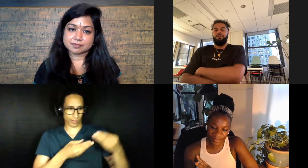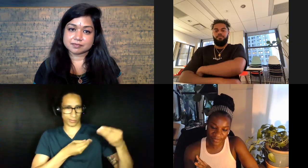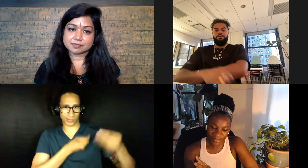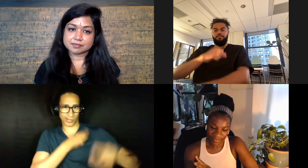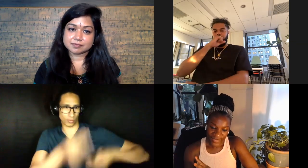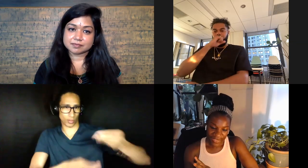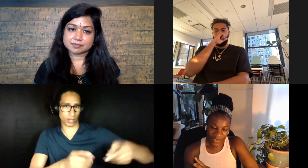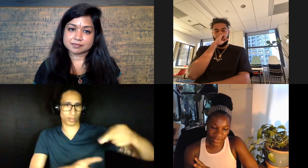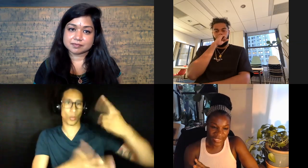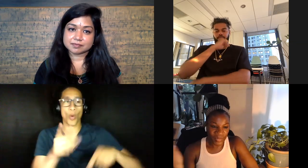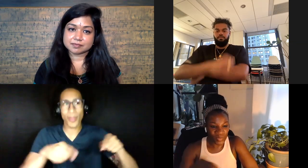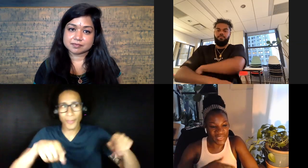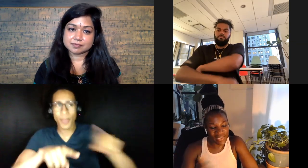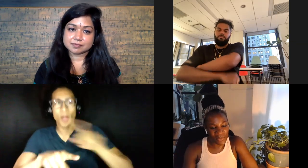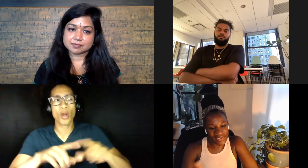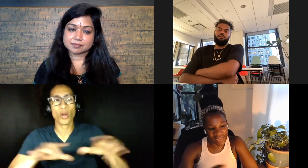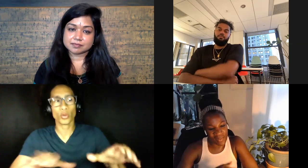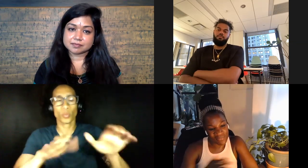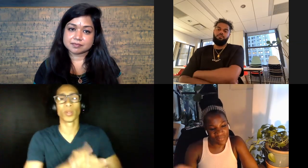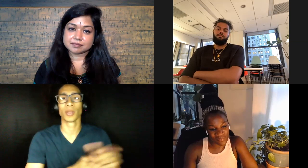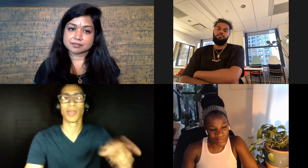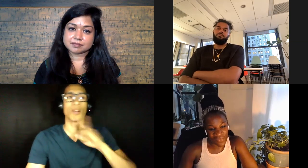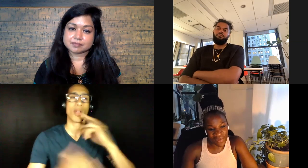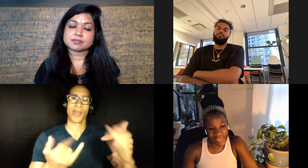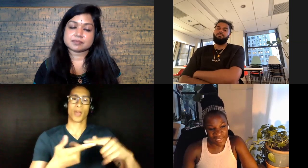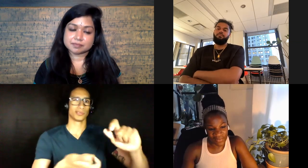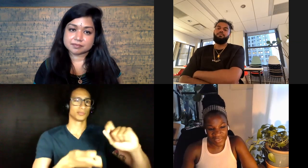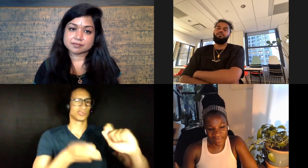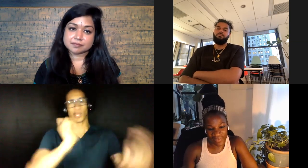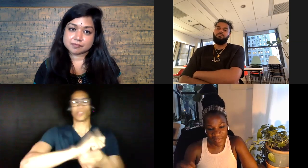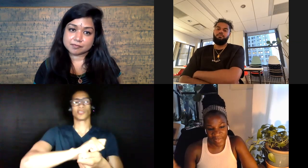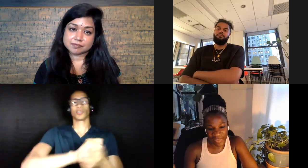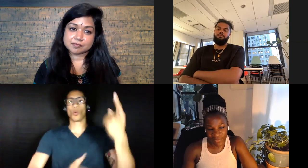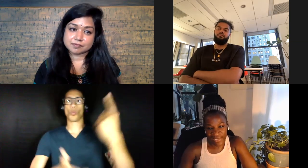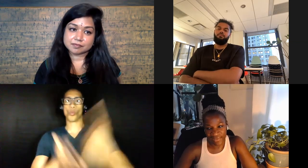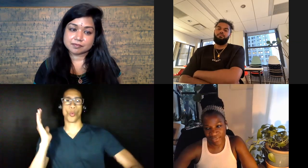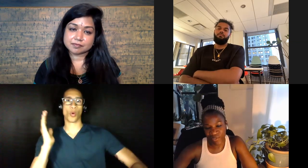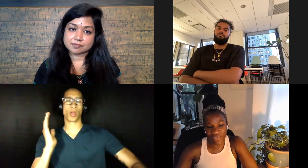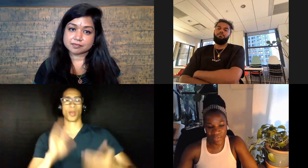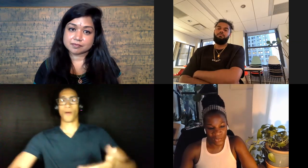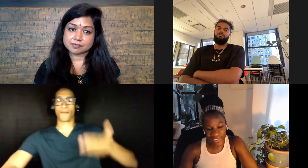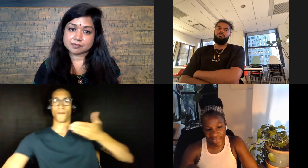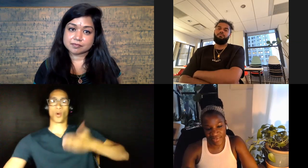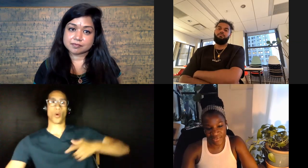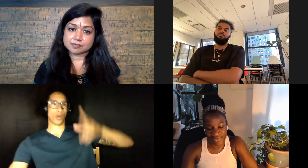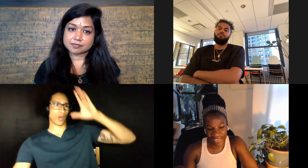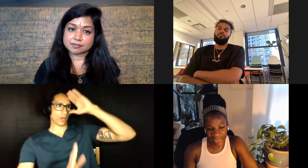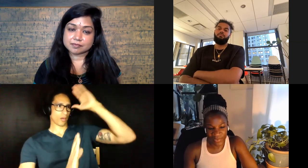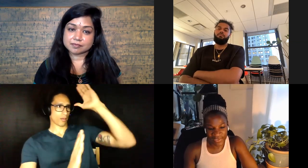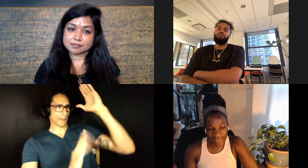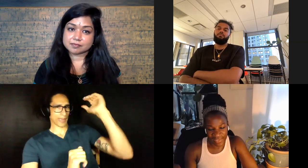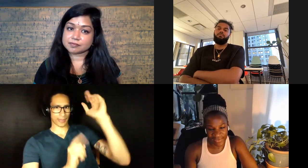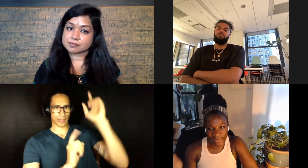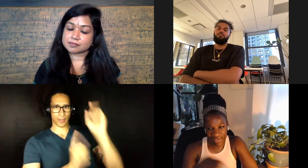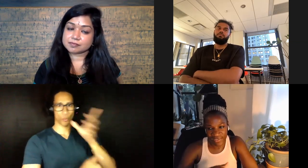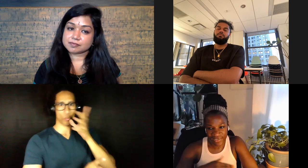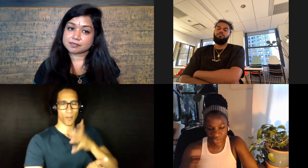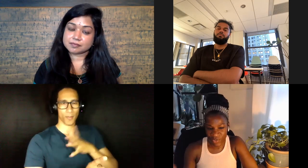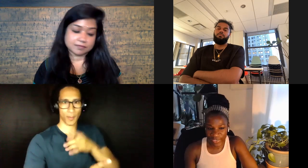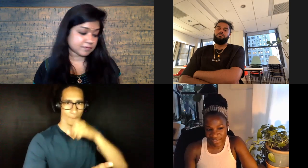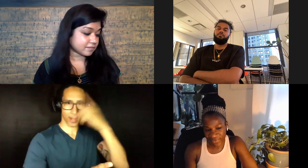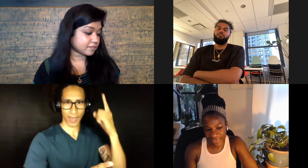Guyanese spots? And like there was one that I found, but it wasn't the same as Sybil's. So Sybil's is like just like the neighborhood spot for, and I